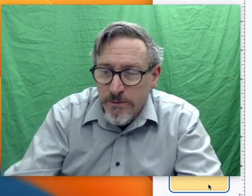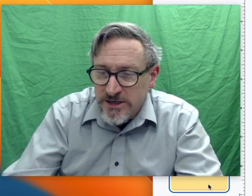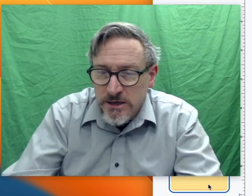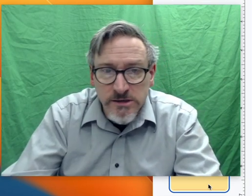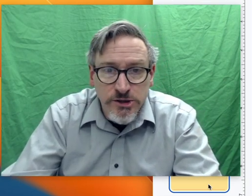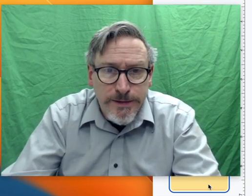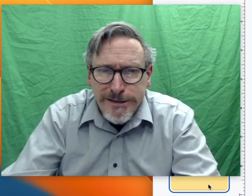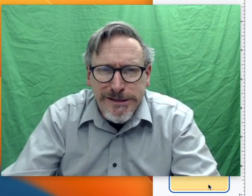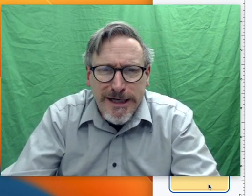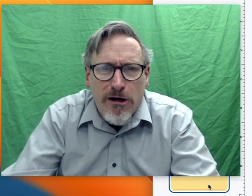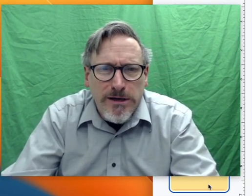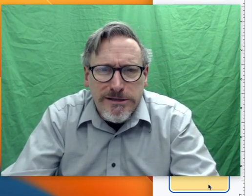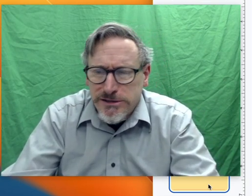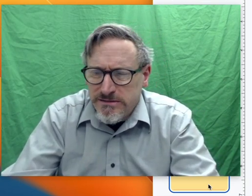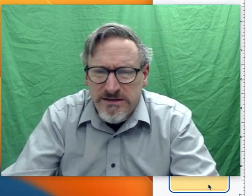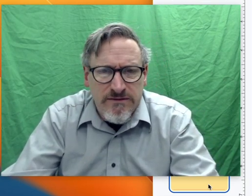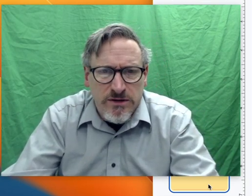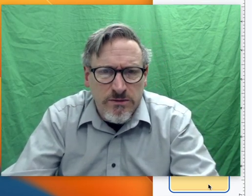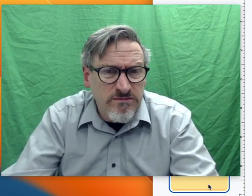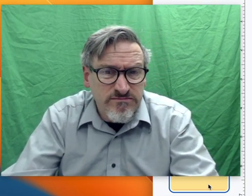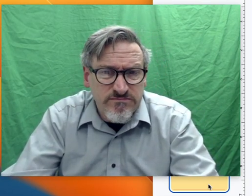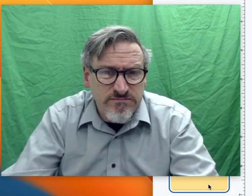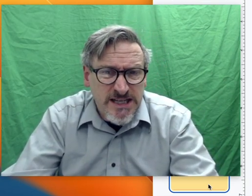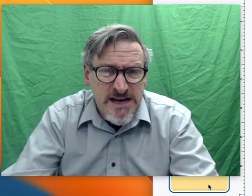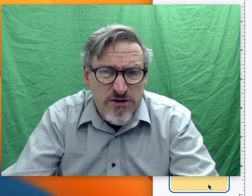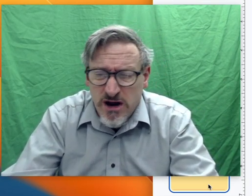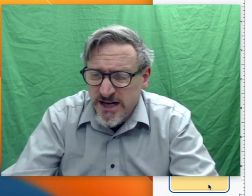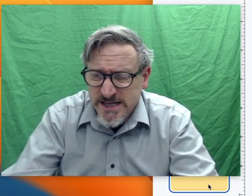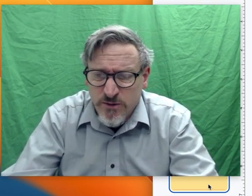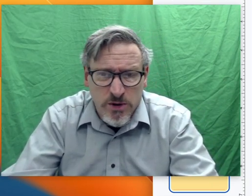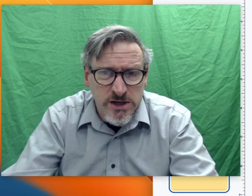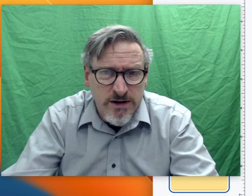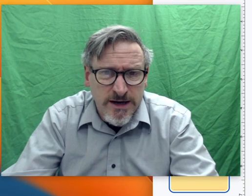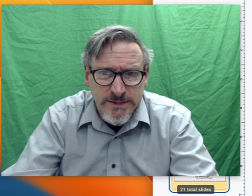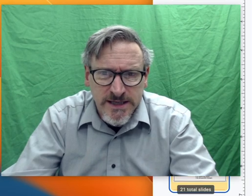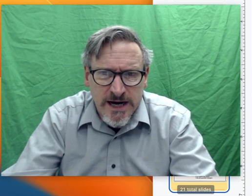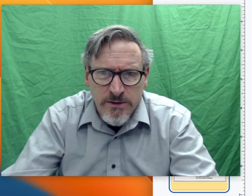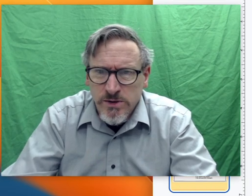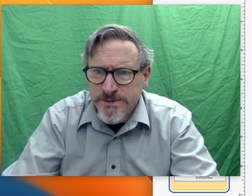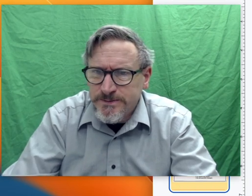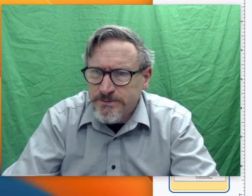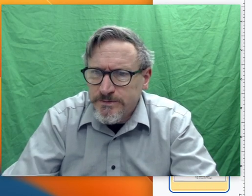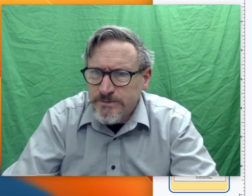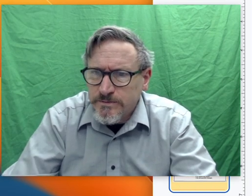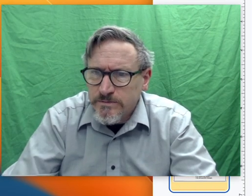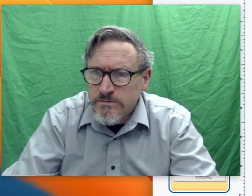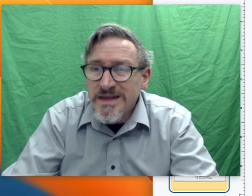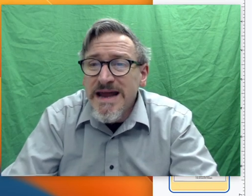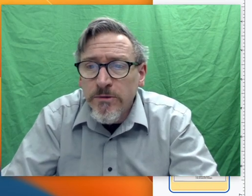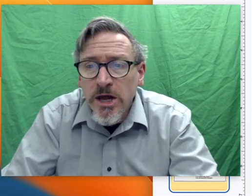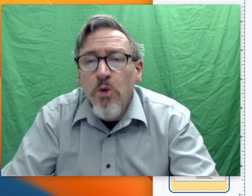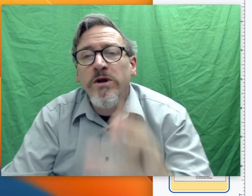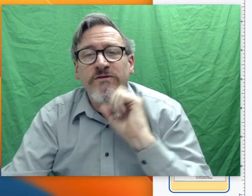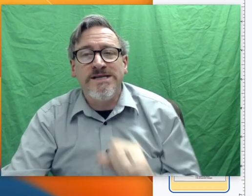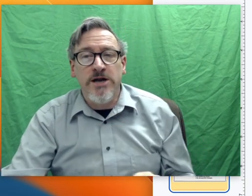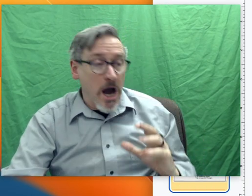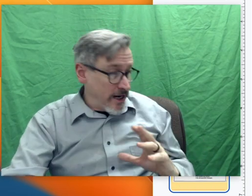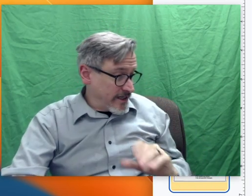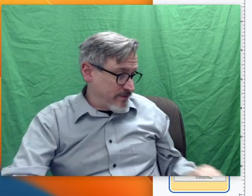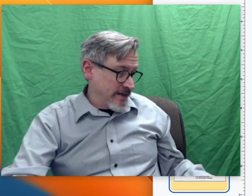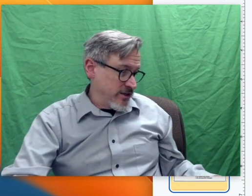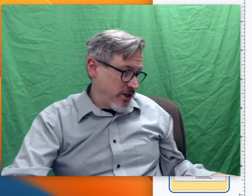If you're at McDonald's, you basically say, oh, it's never on, it never works, right? Isn't that how it goes? Now, what if it